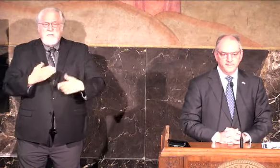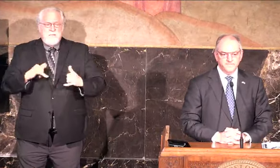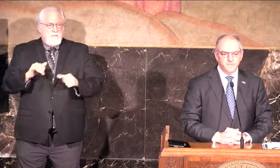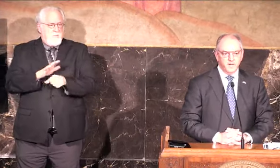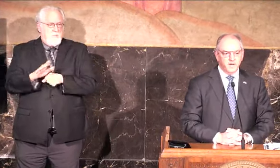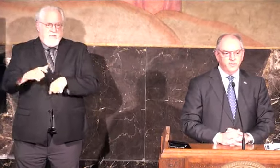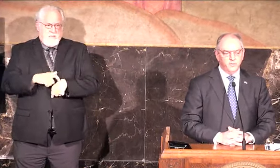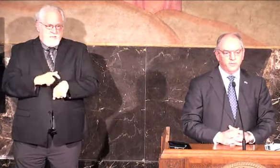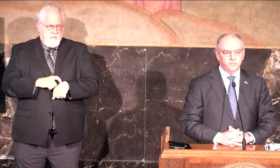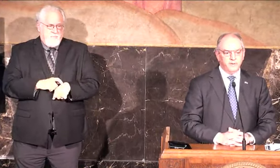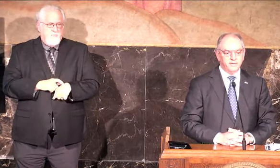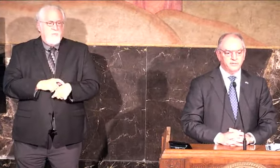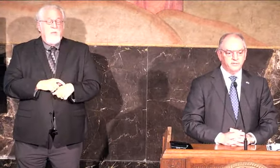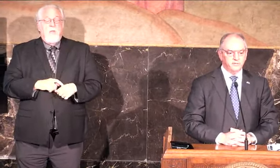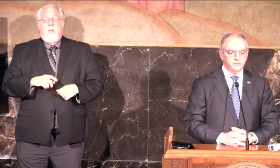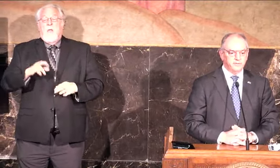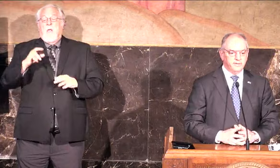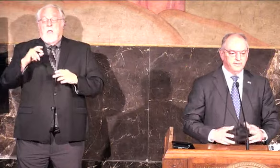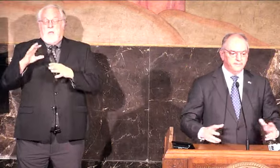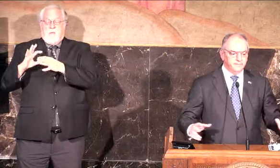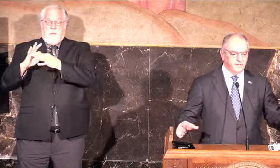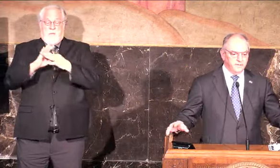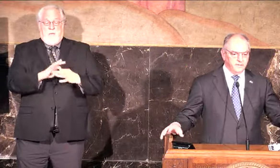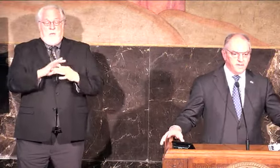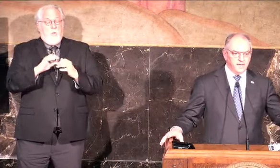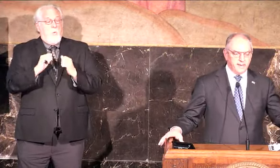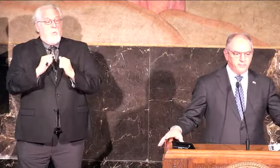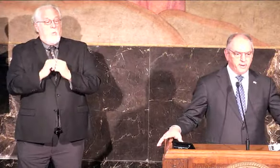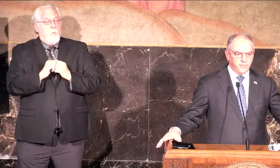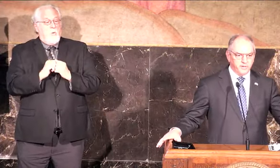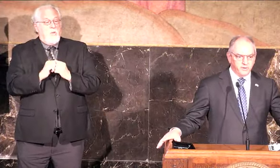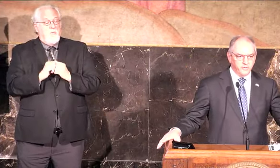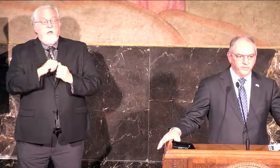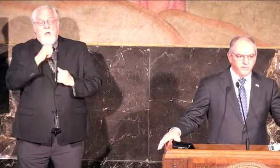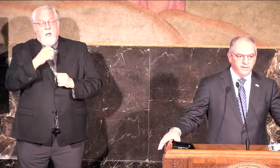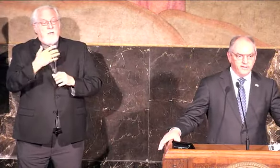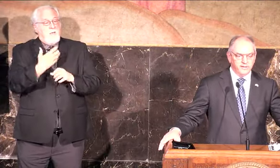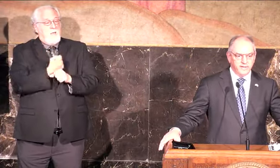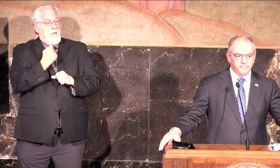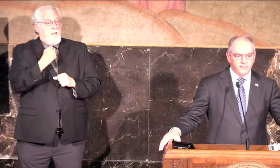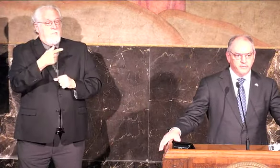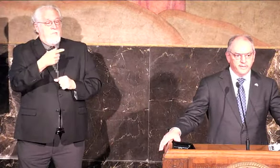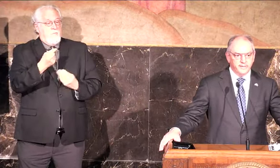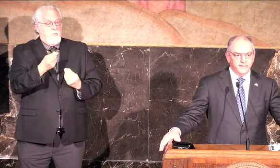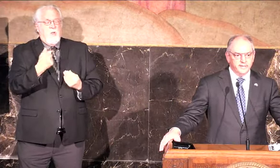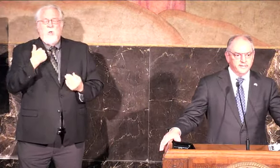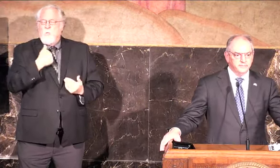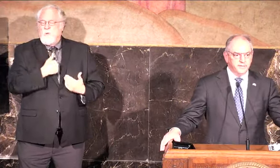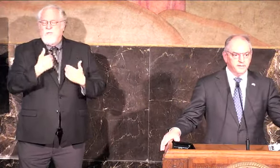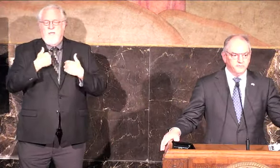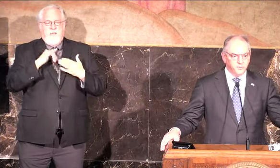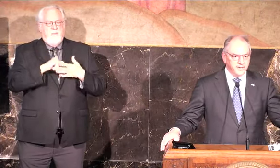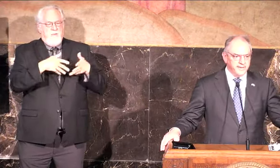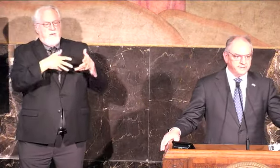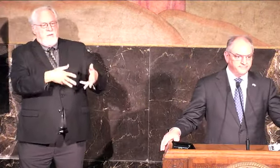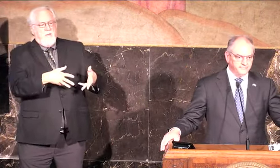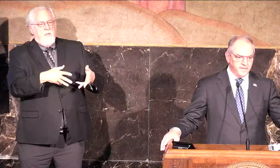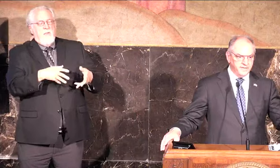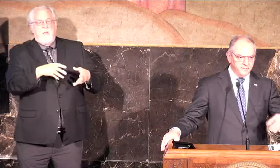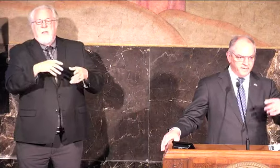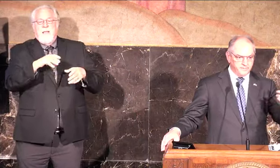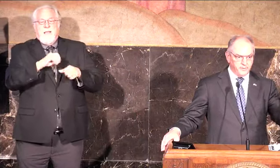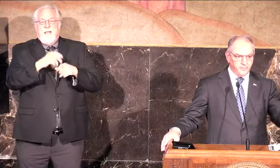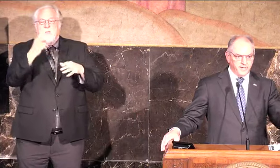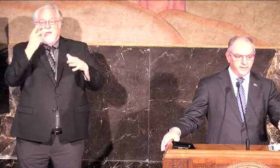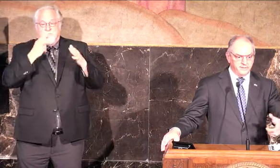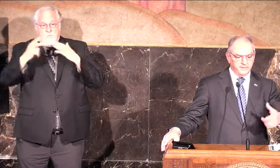time. With respect to the unclaimed property, you know, we've had unclaimed property that's been in the forecast and